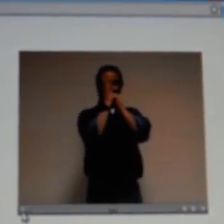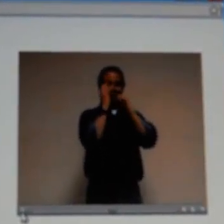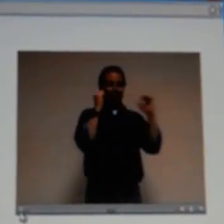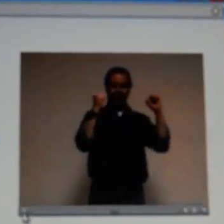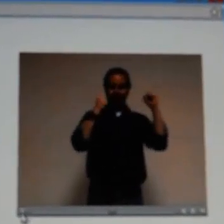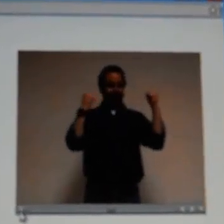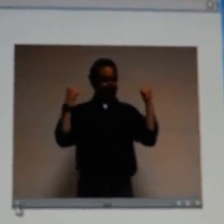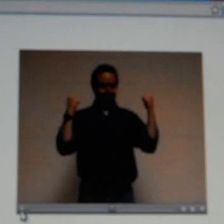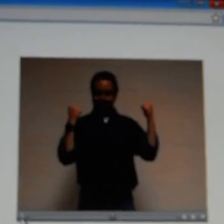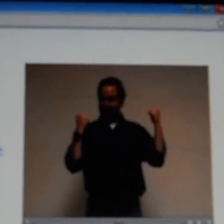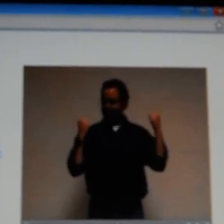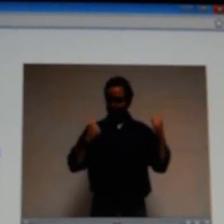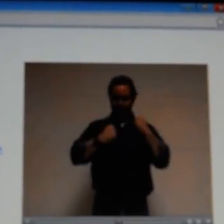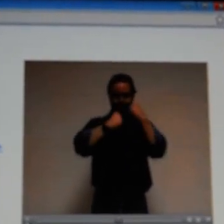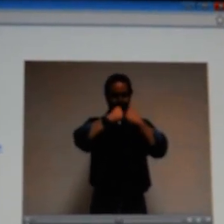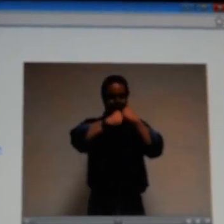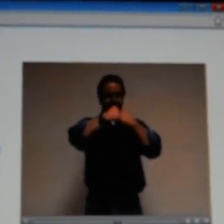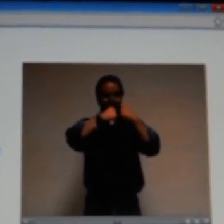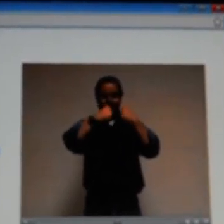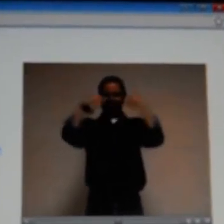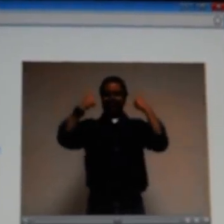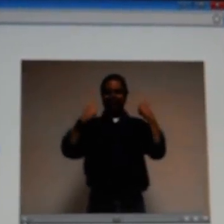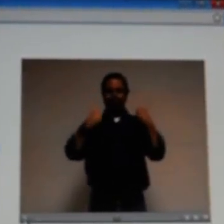are showing on the screen next to him.